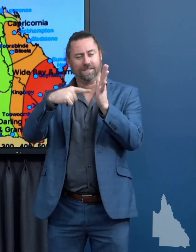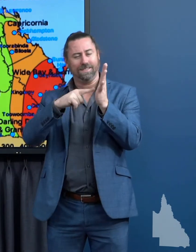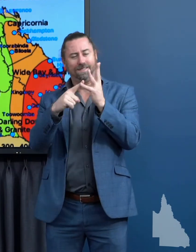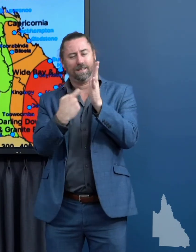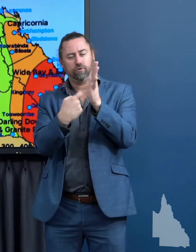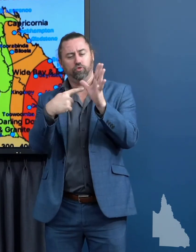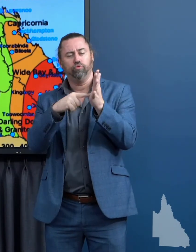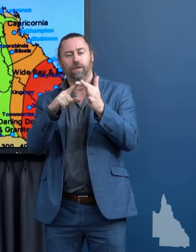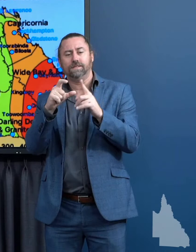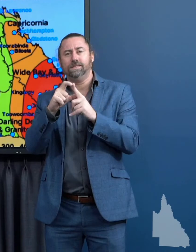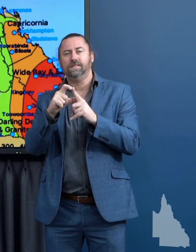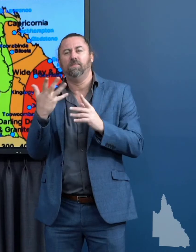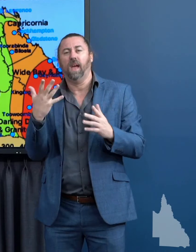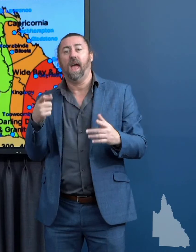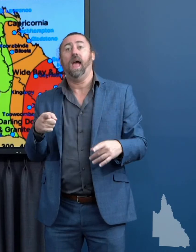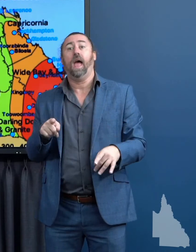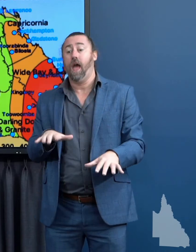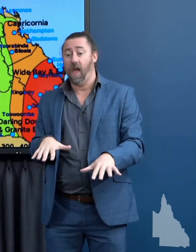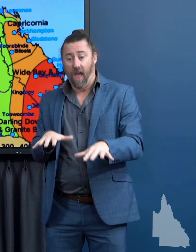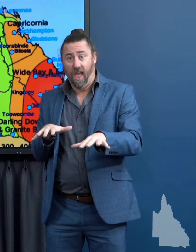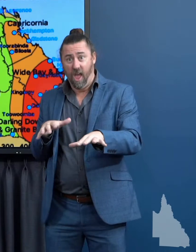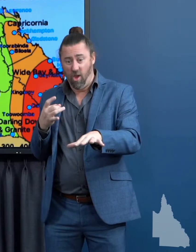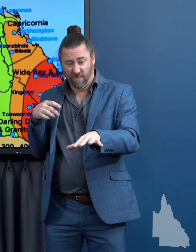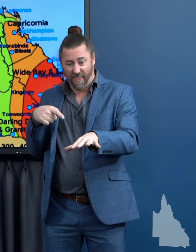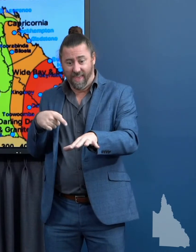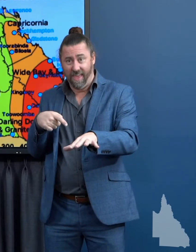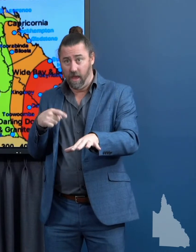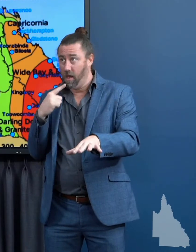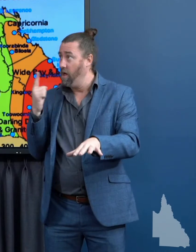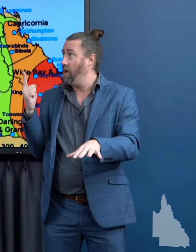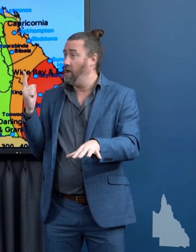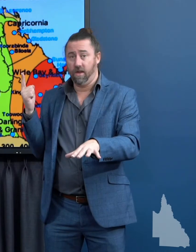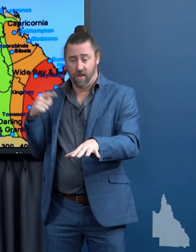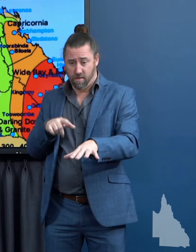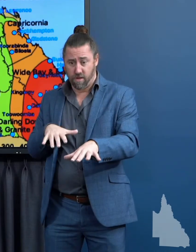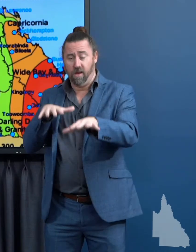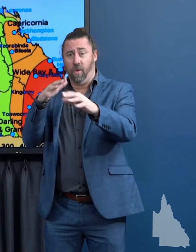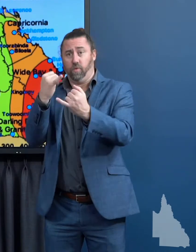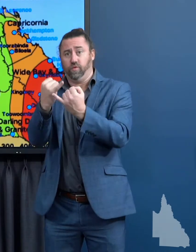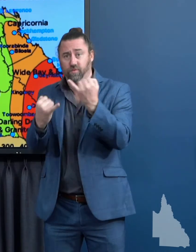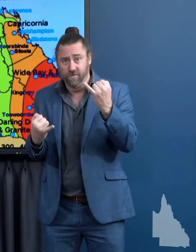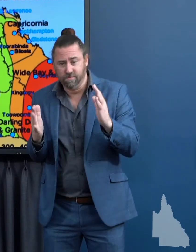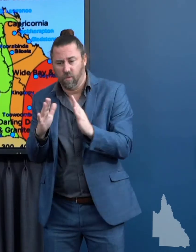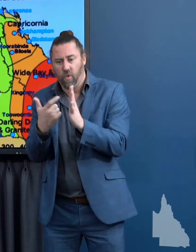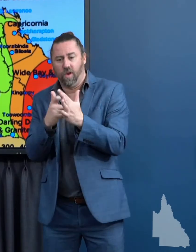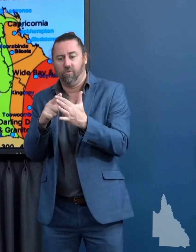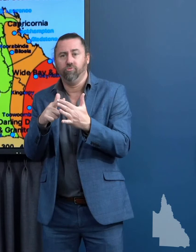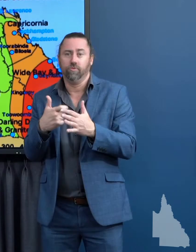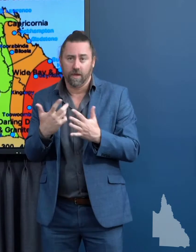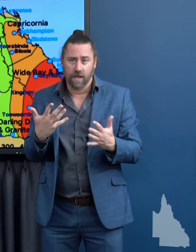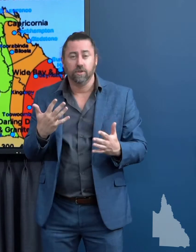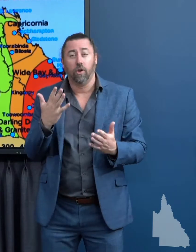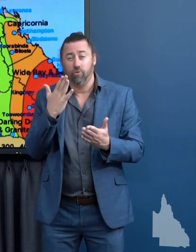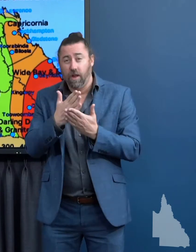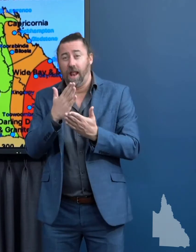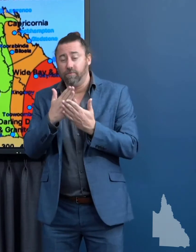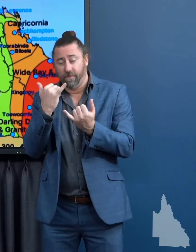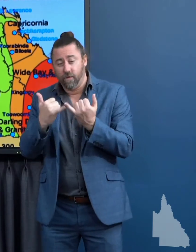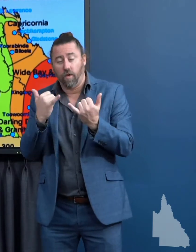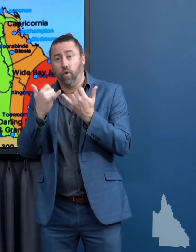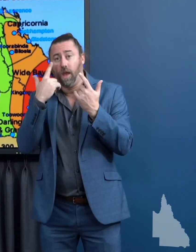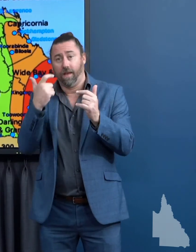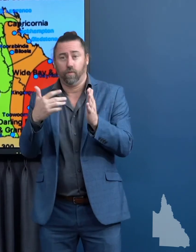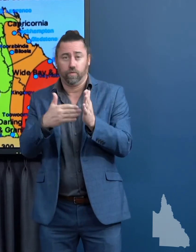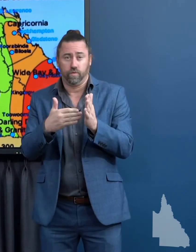that they will rise when they see any rainfall. So what we're expecting for the rest of today, I think I've